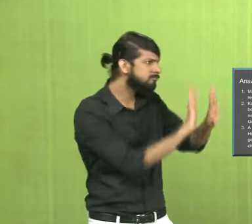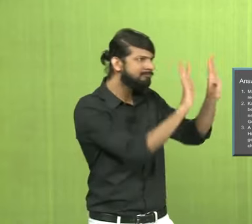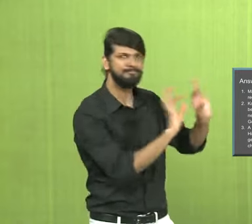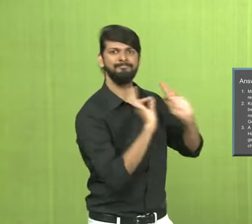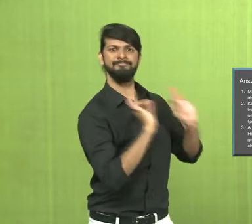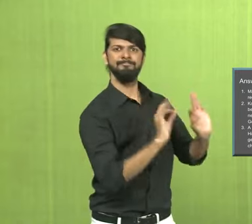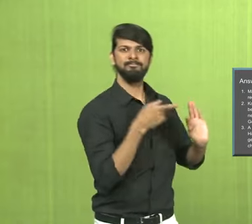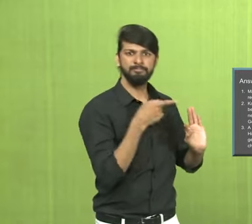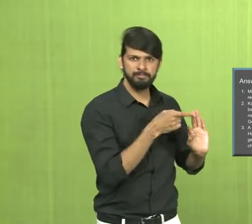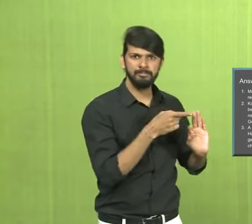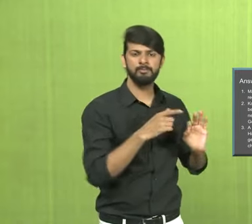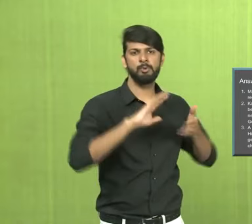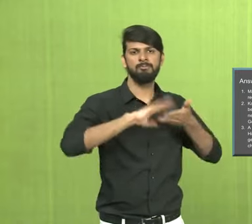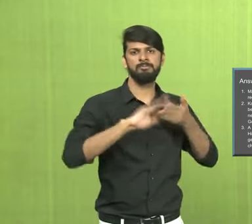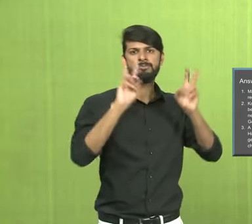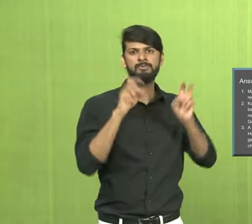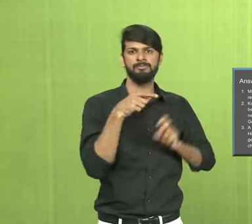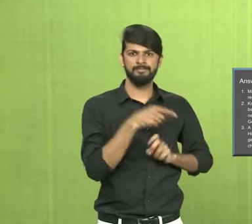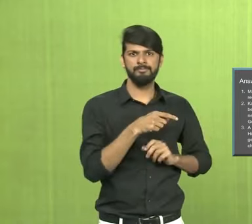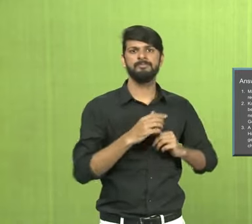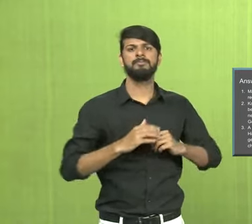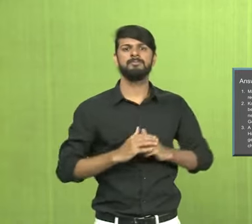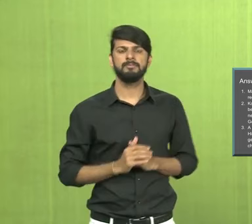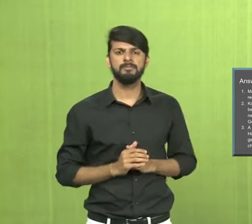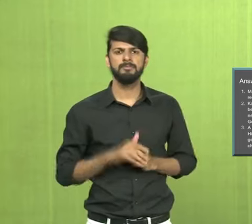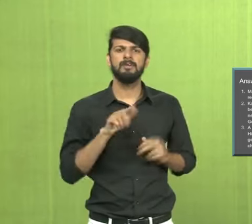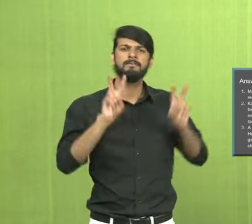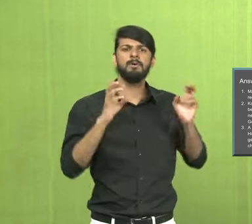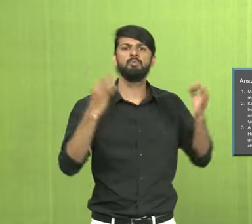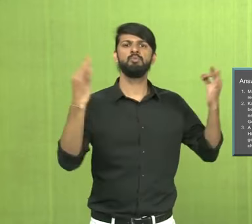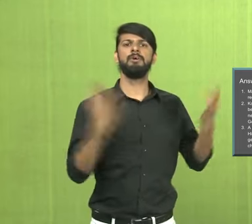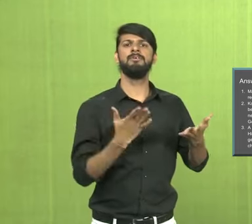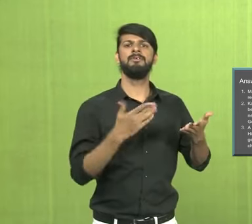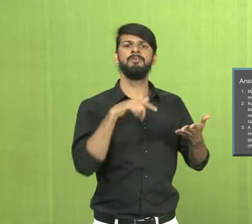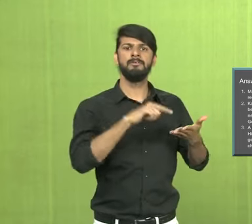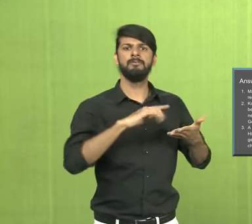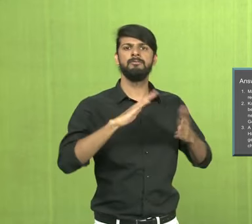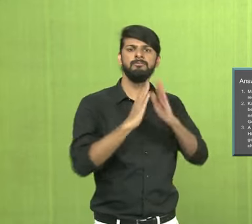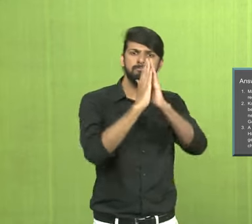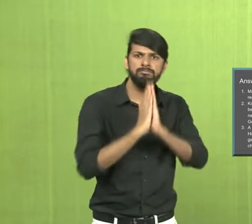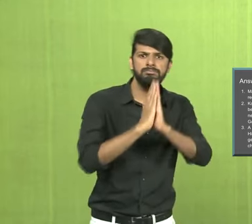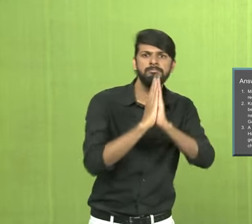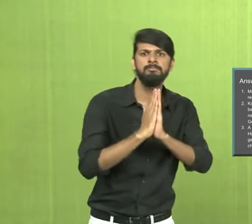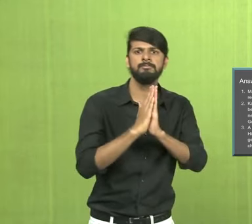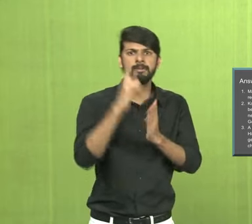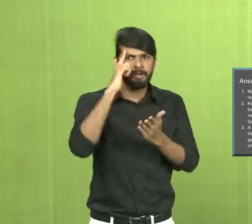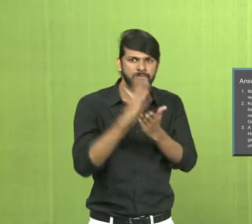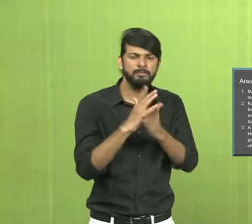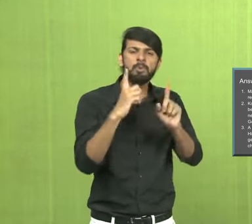they depart. So, in the meantime, when the religious rituals etc. are to be conducted, the newlywed couple